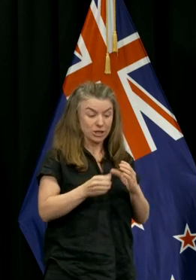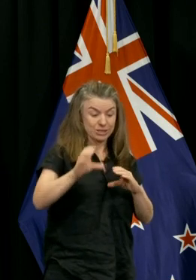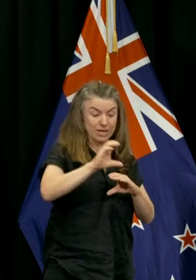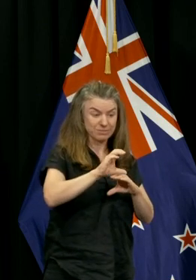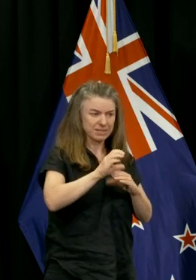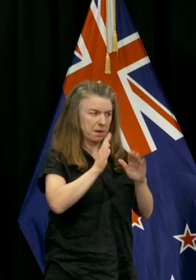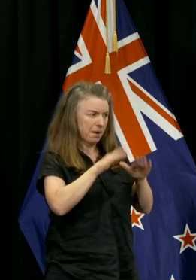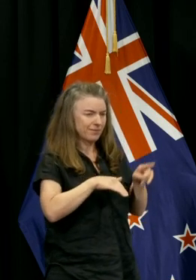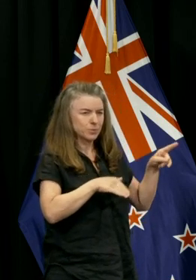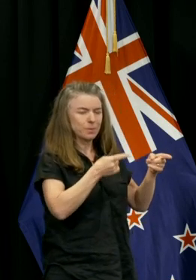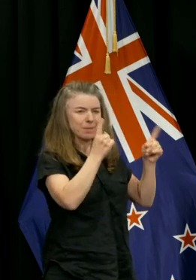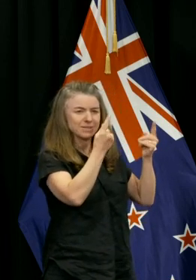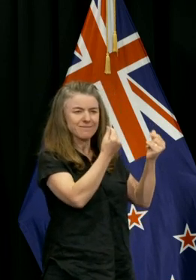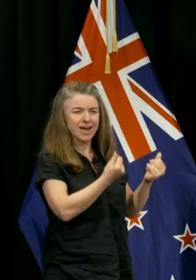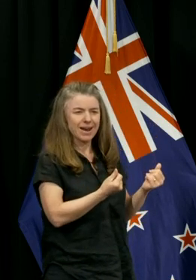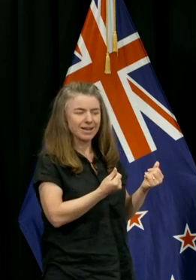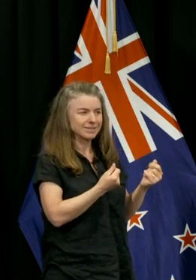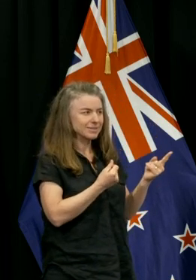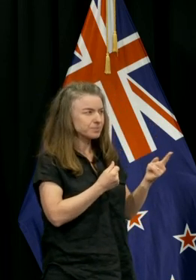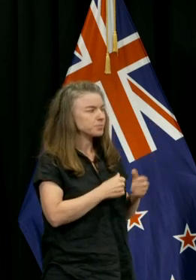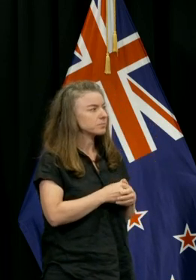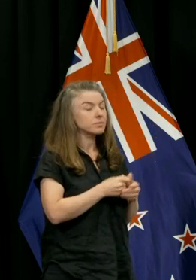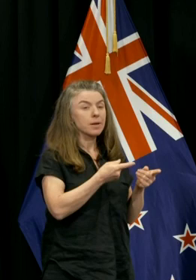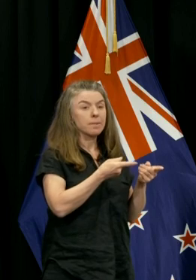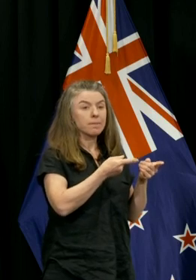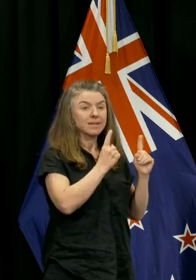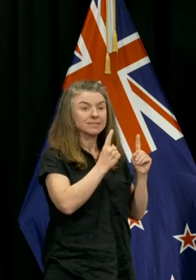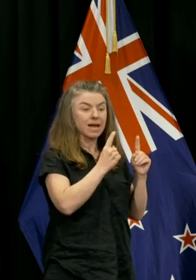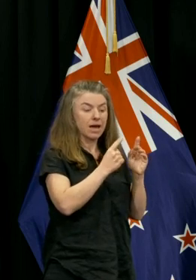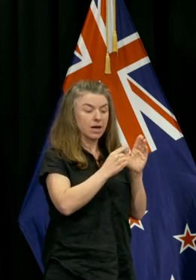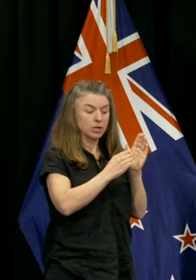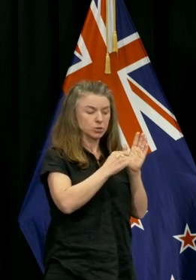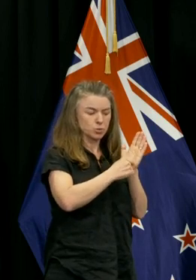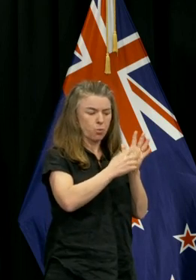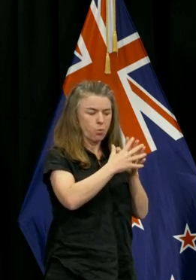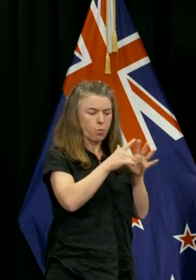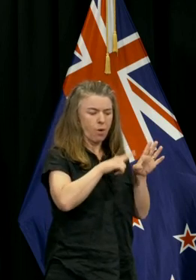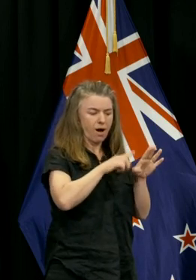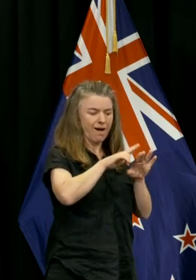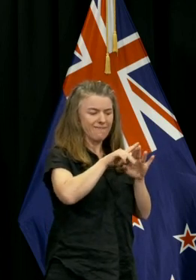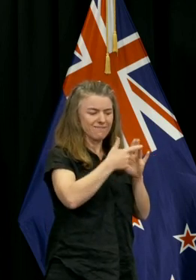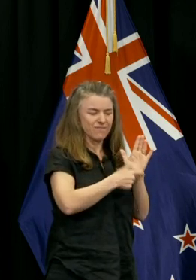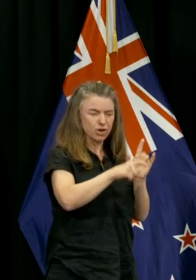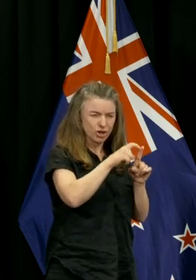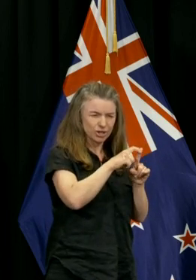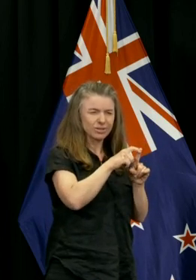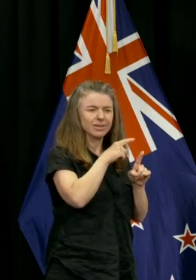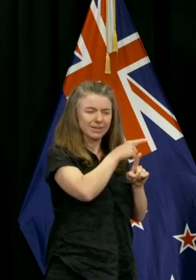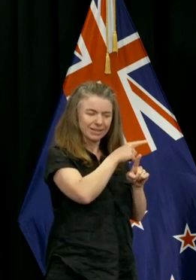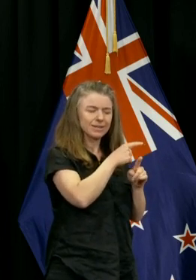with. My understanding is that Minister Twyford, as the Minister of Transport, has been meeting regularly with the aviation industry